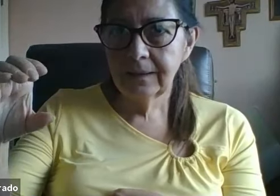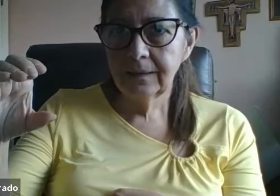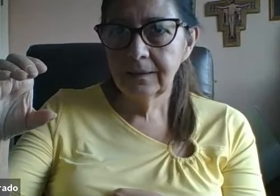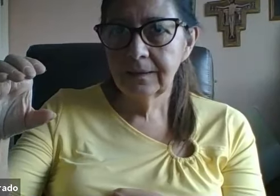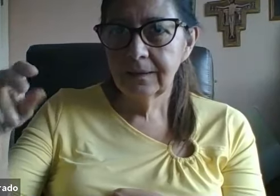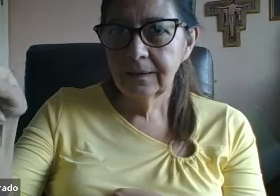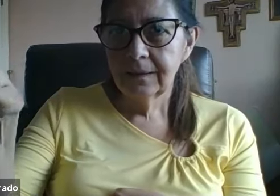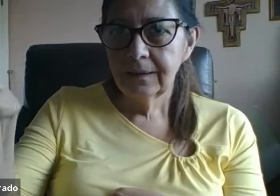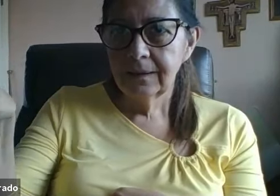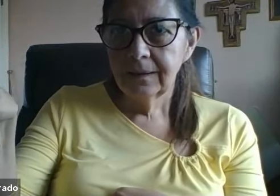RACHEL.